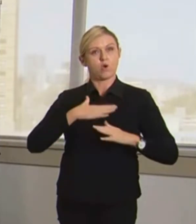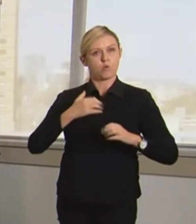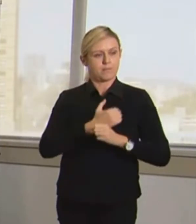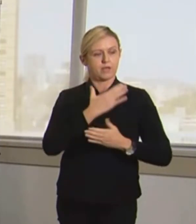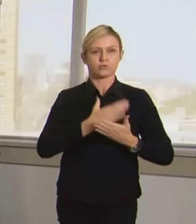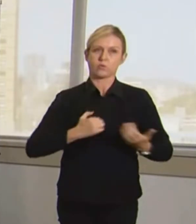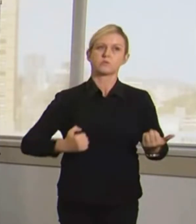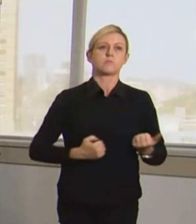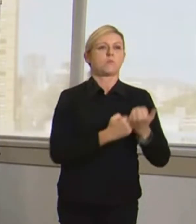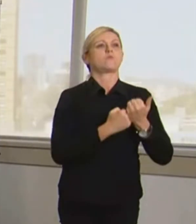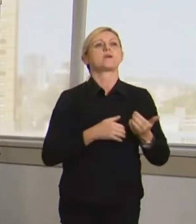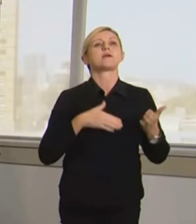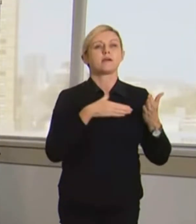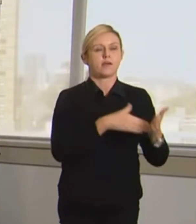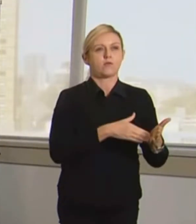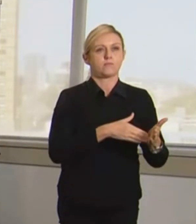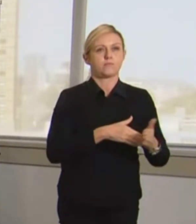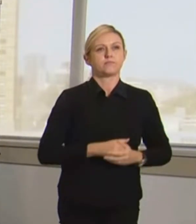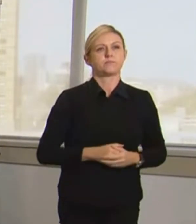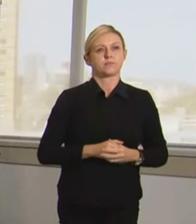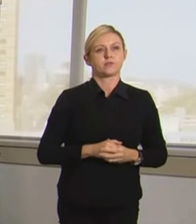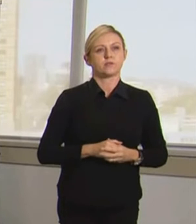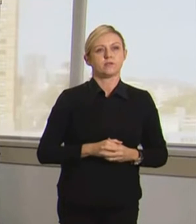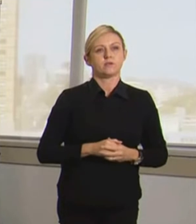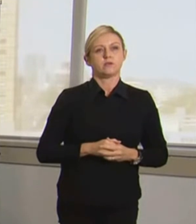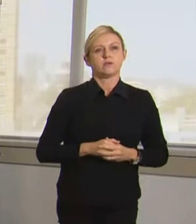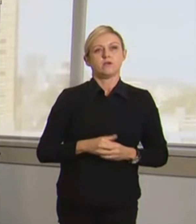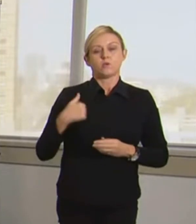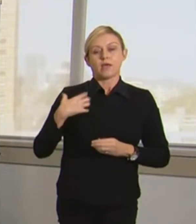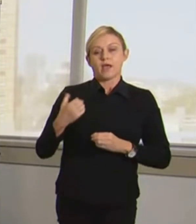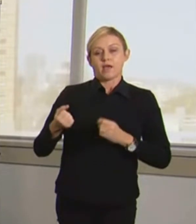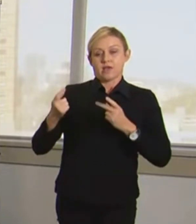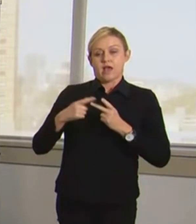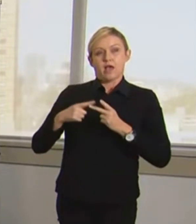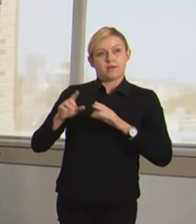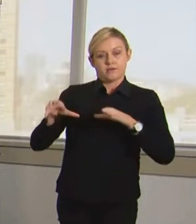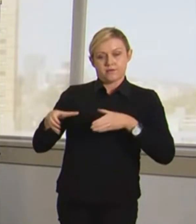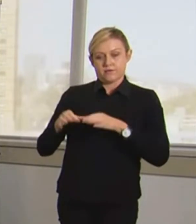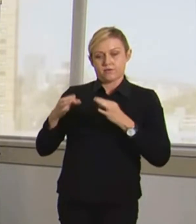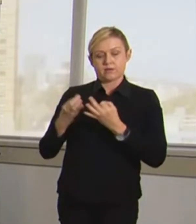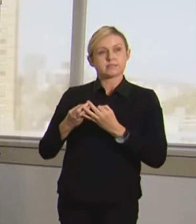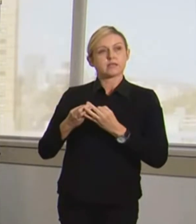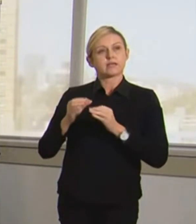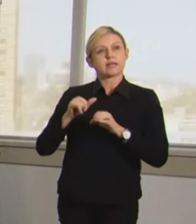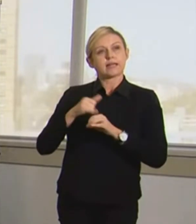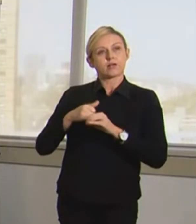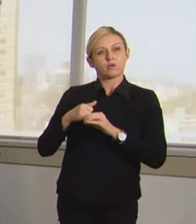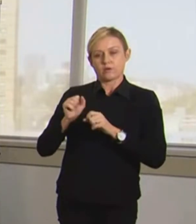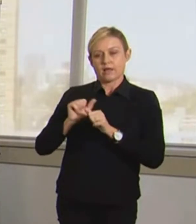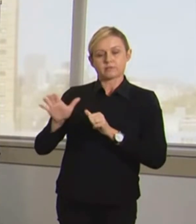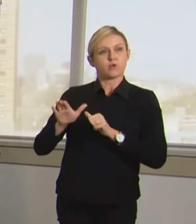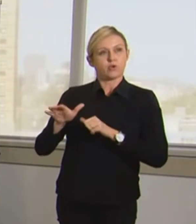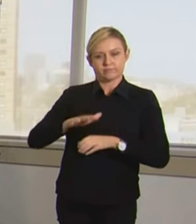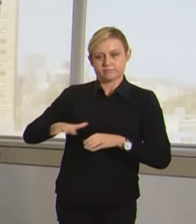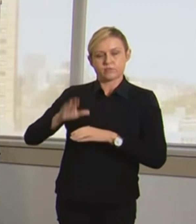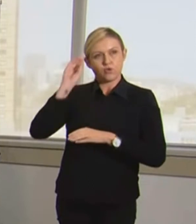can have the people from the Clinical Excellence Commission, which is a subset of New South Wales Health, who understand